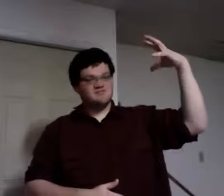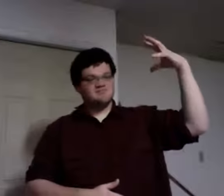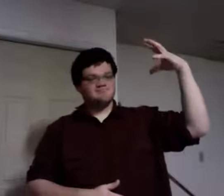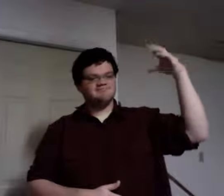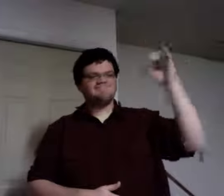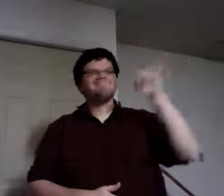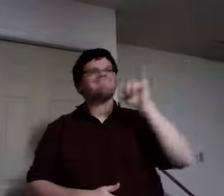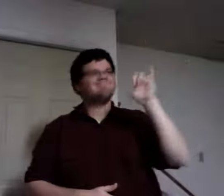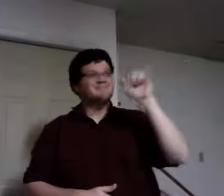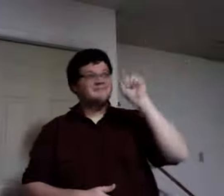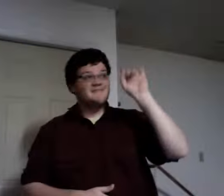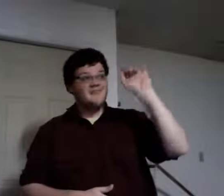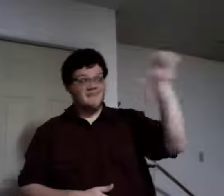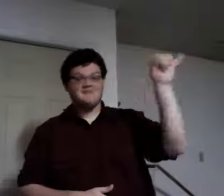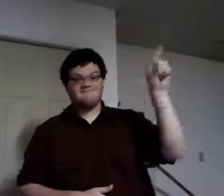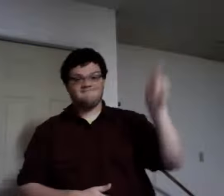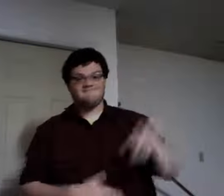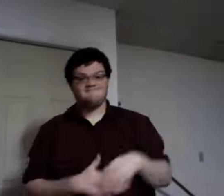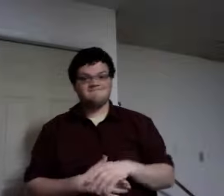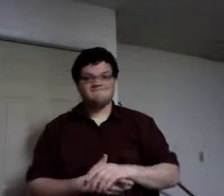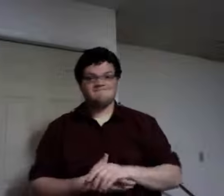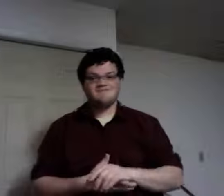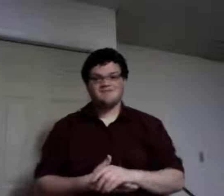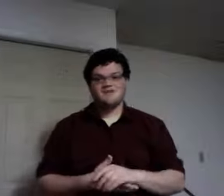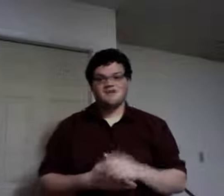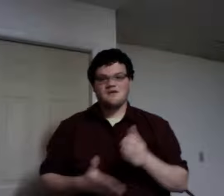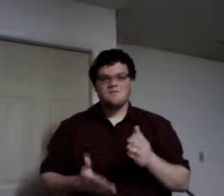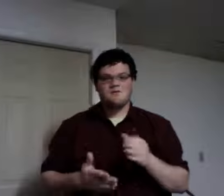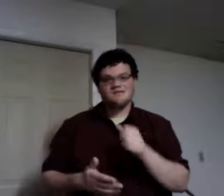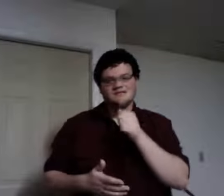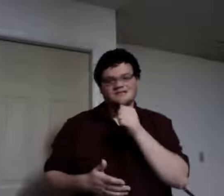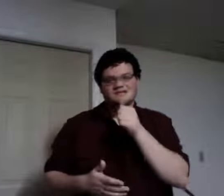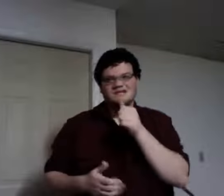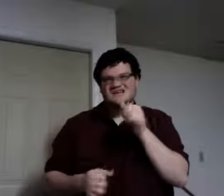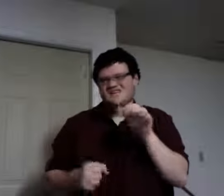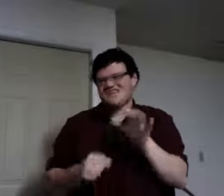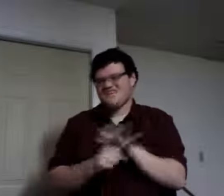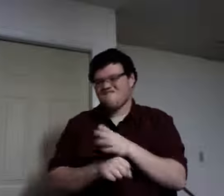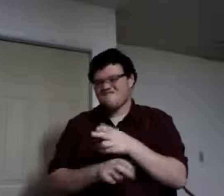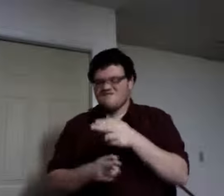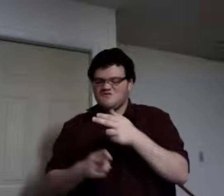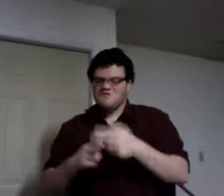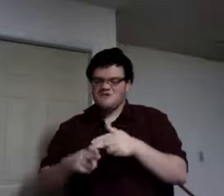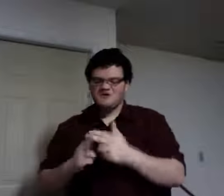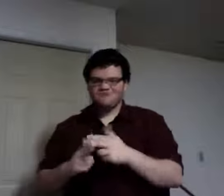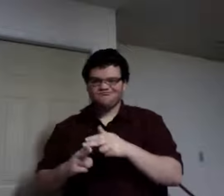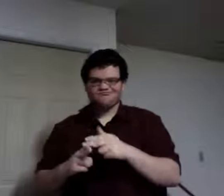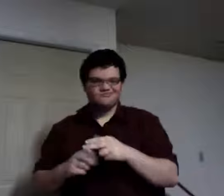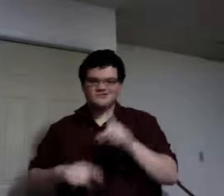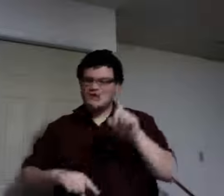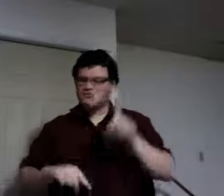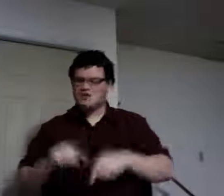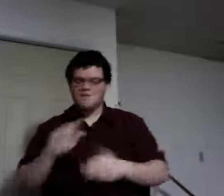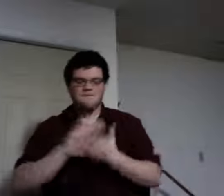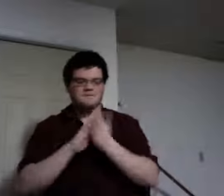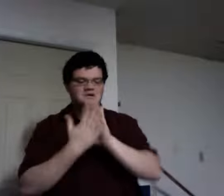level over here? And there actually are things that never get to quite that threshold to fuse all the way into helium. There are a few things that don't quite make the threshold of